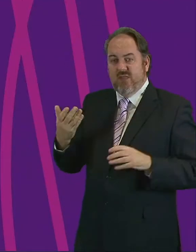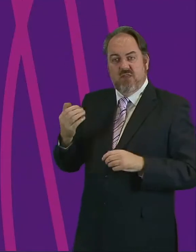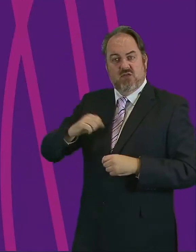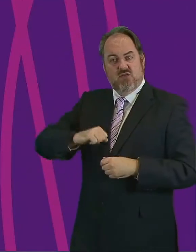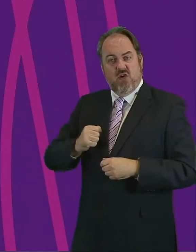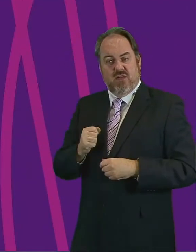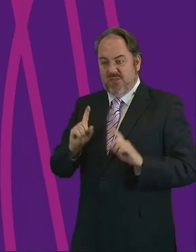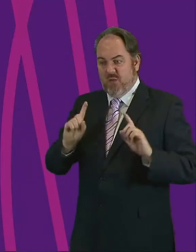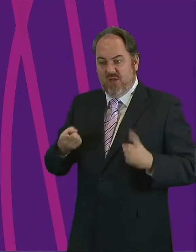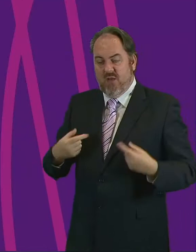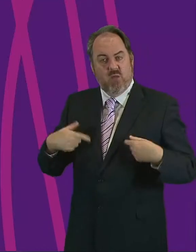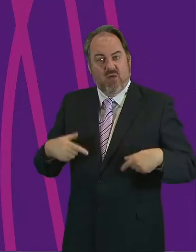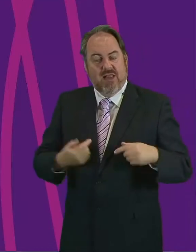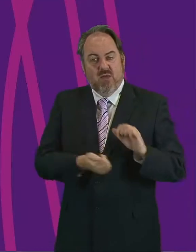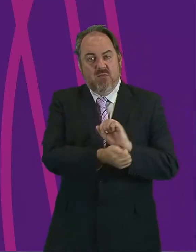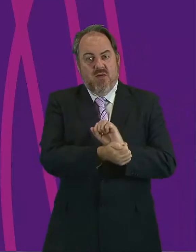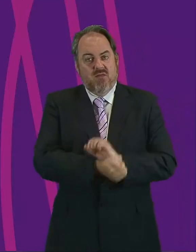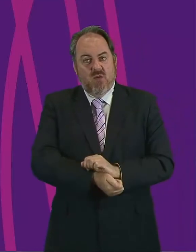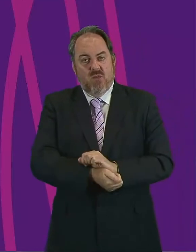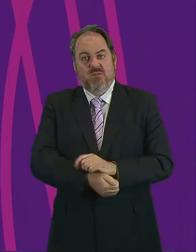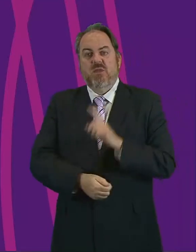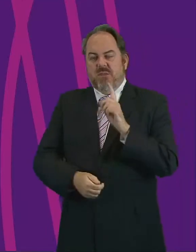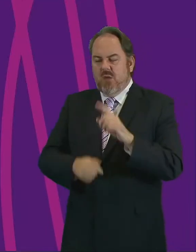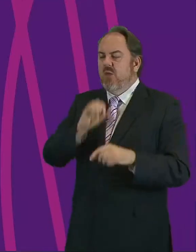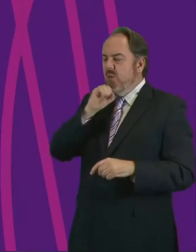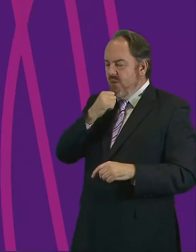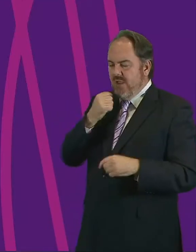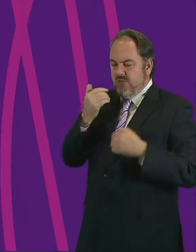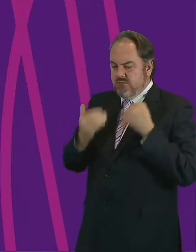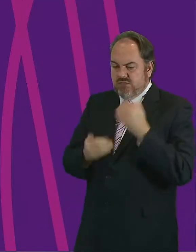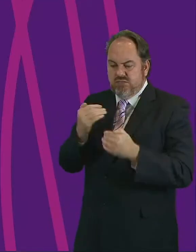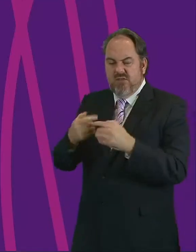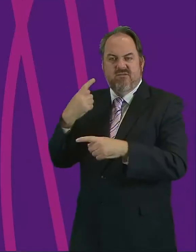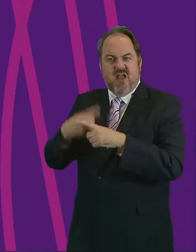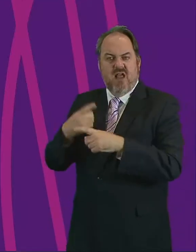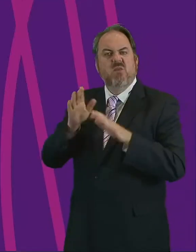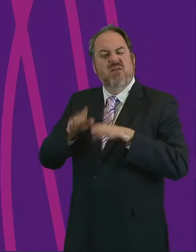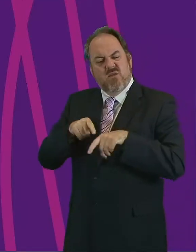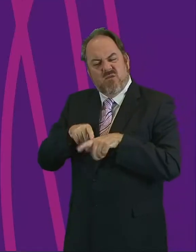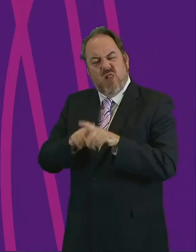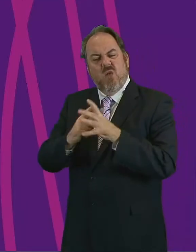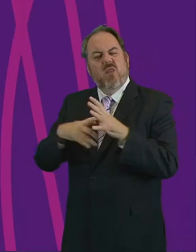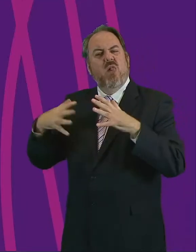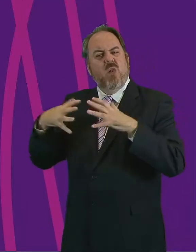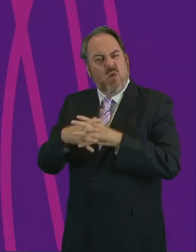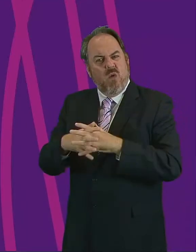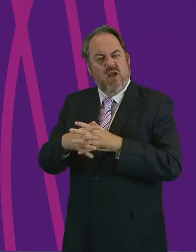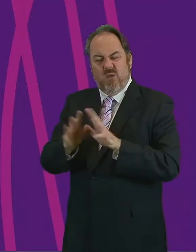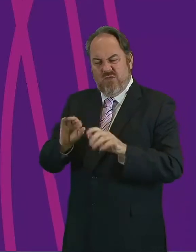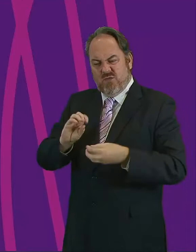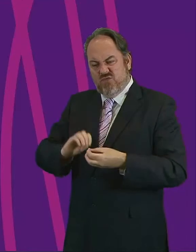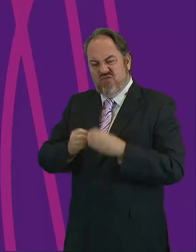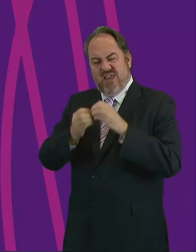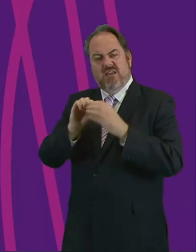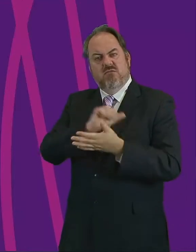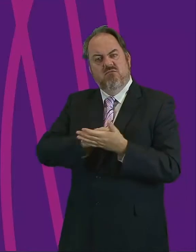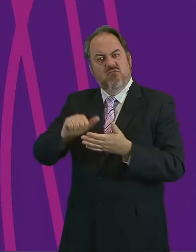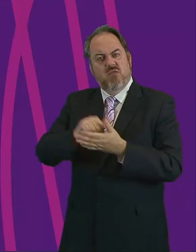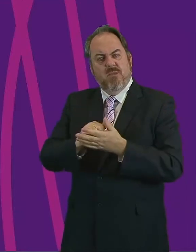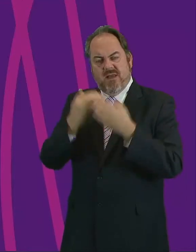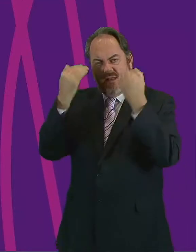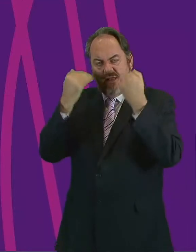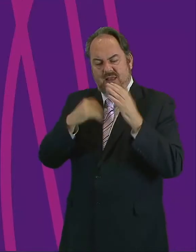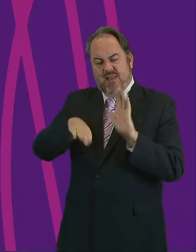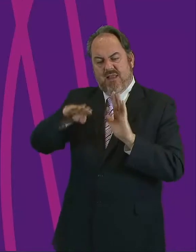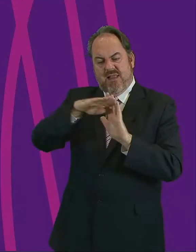It's not a problem with Scottish ministers. We will move quickly. There is a legislative process to go through, and Revenue Scotland need to be ready so that that change